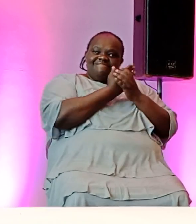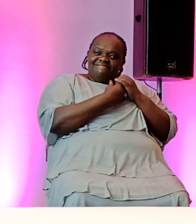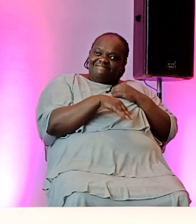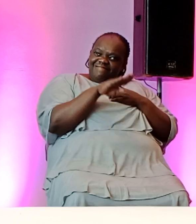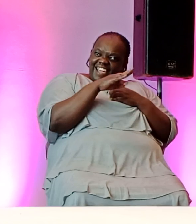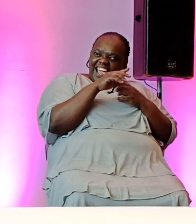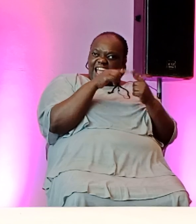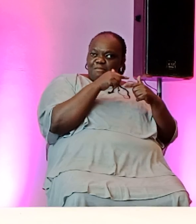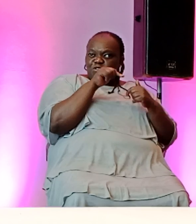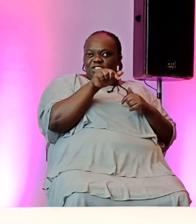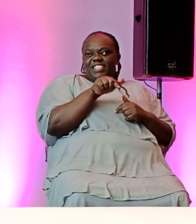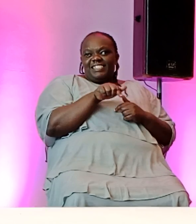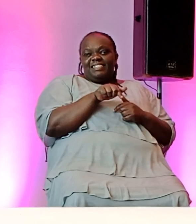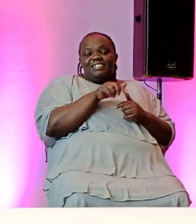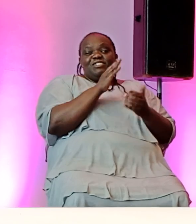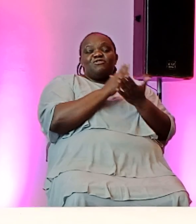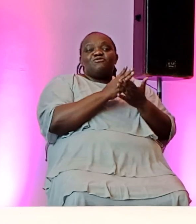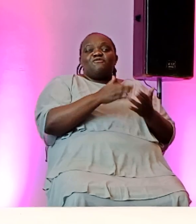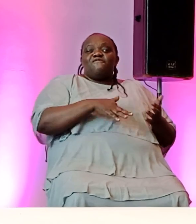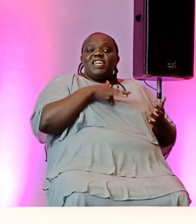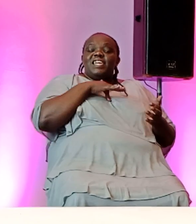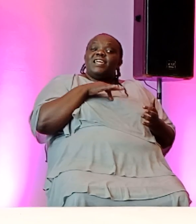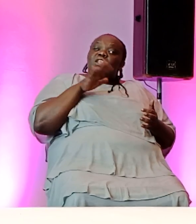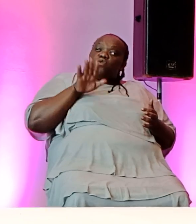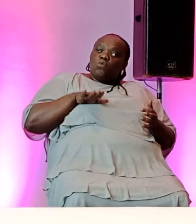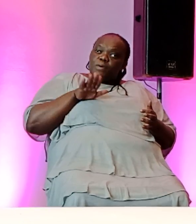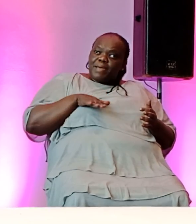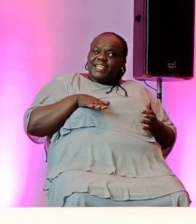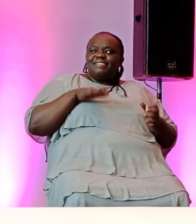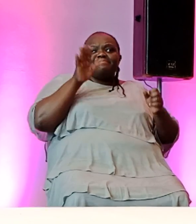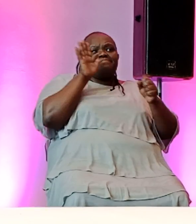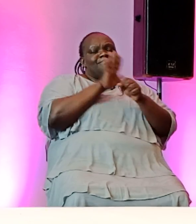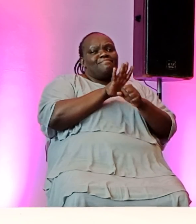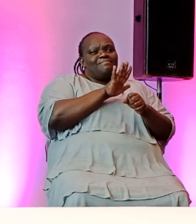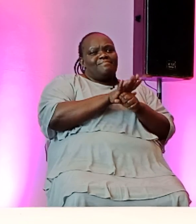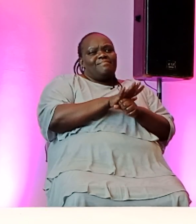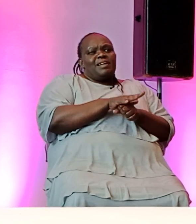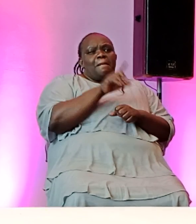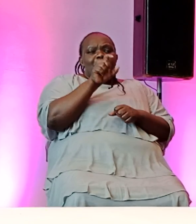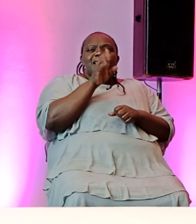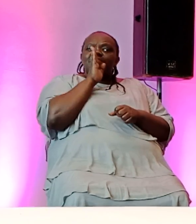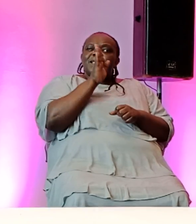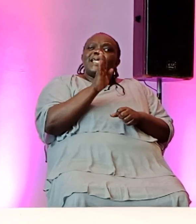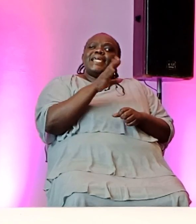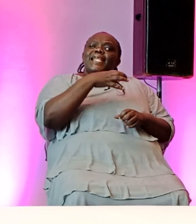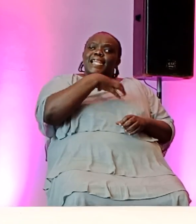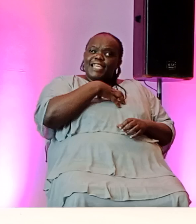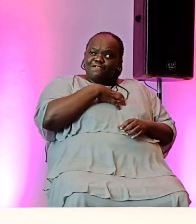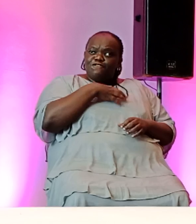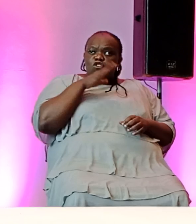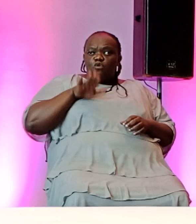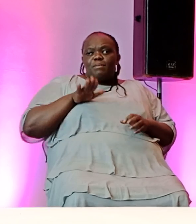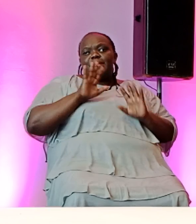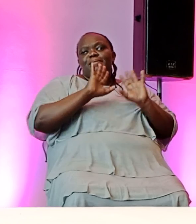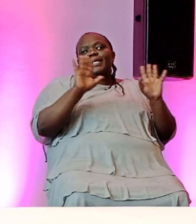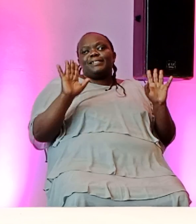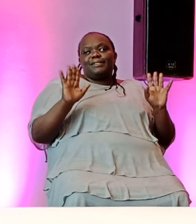about that, but we feel that women play so much, at least that should be a contribution that they make.